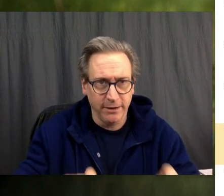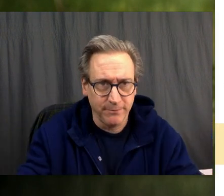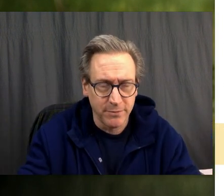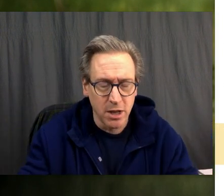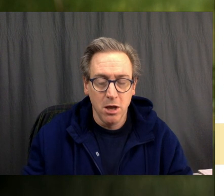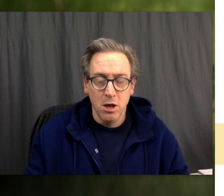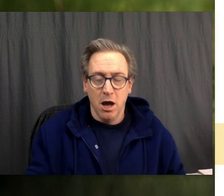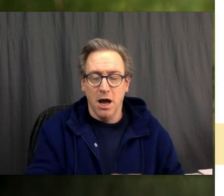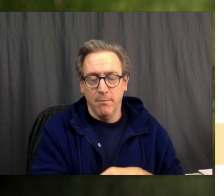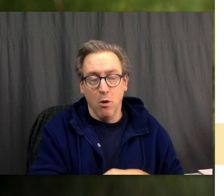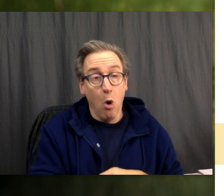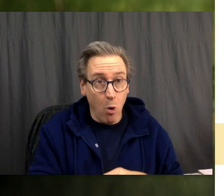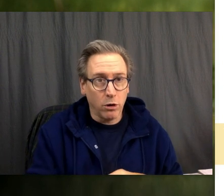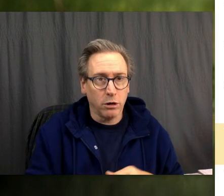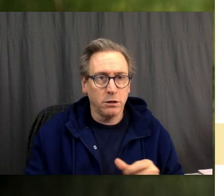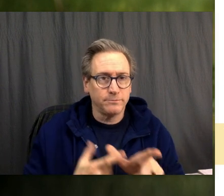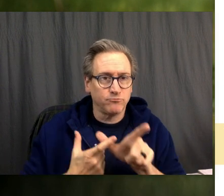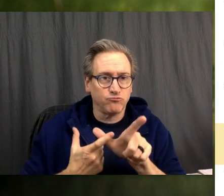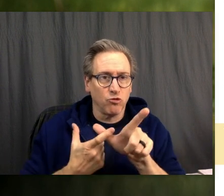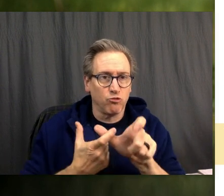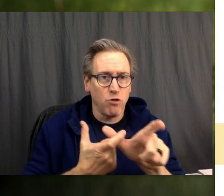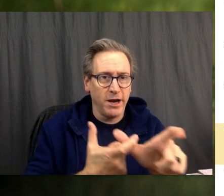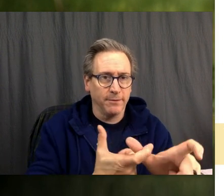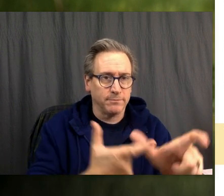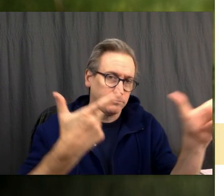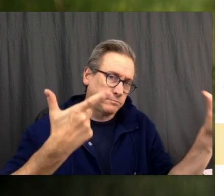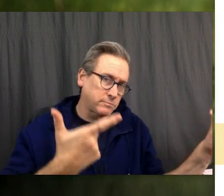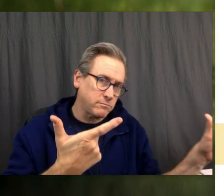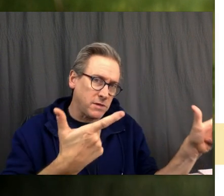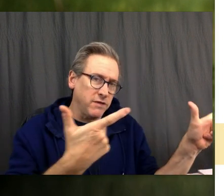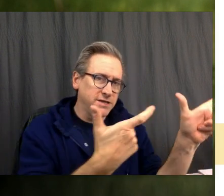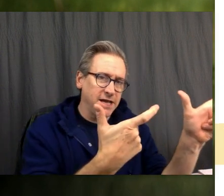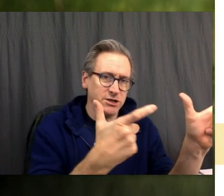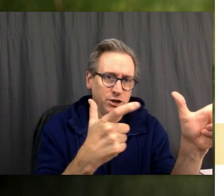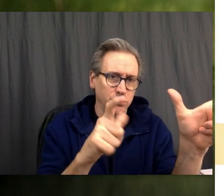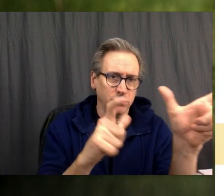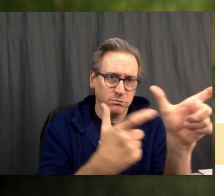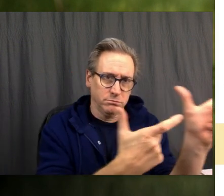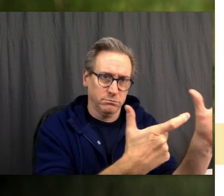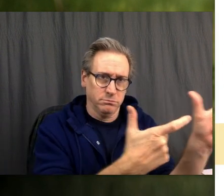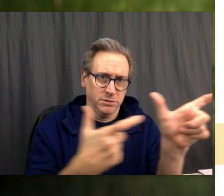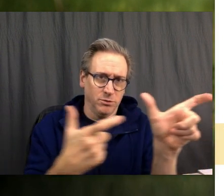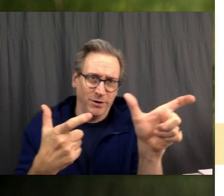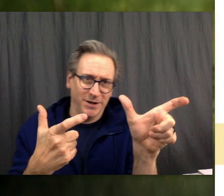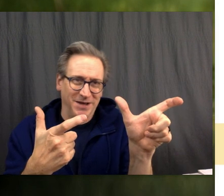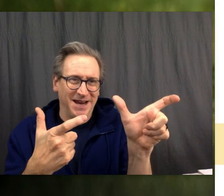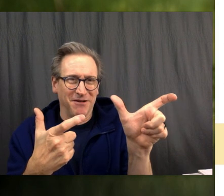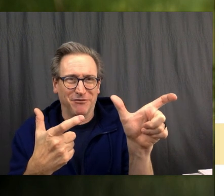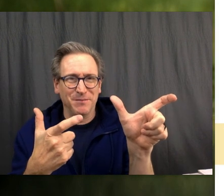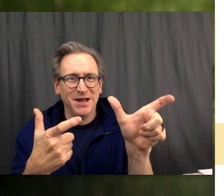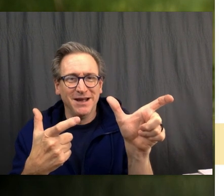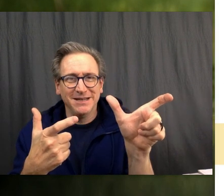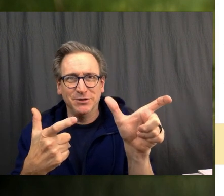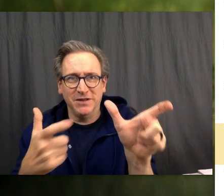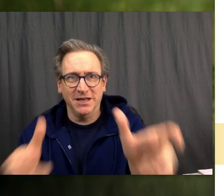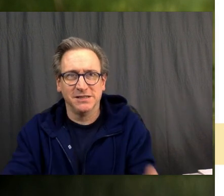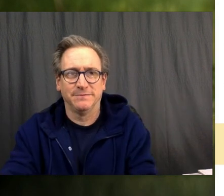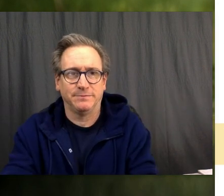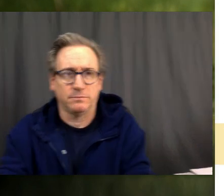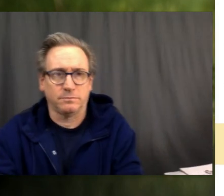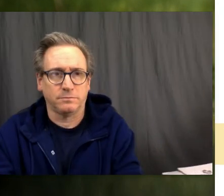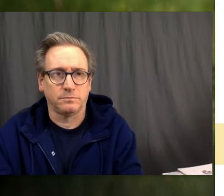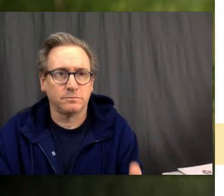running. Or running. If you take 2, I'm getting out of frame, 2 of